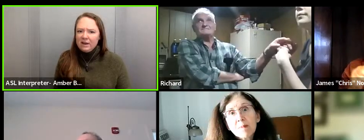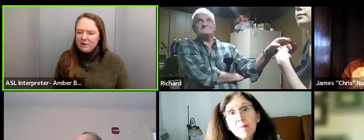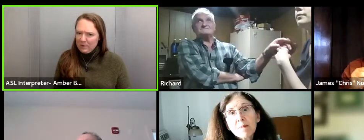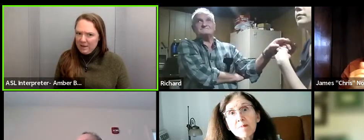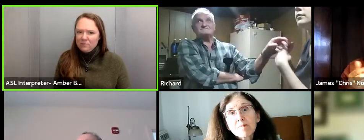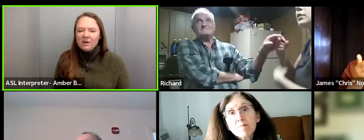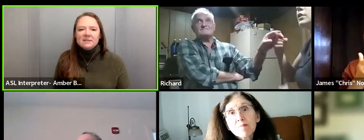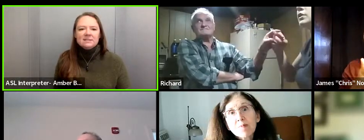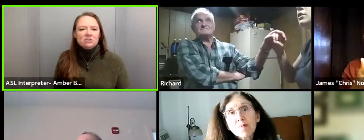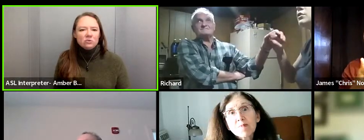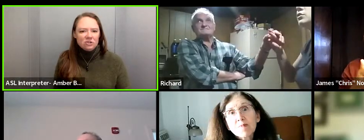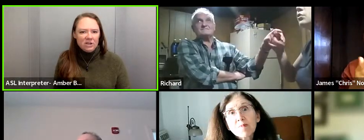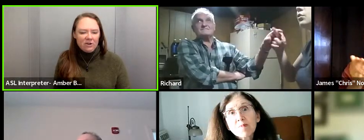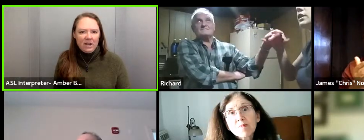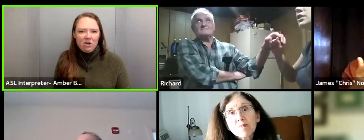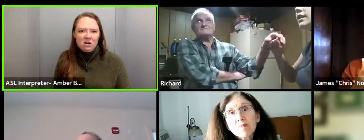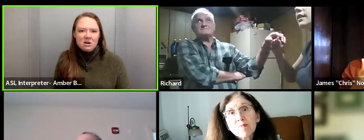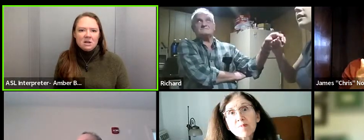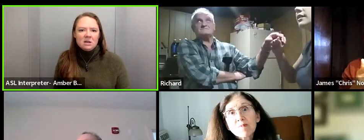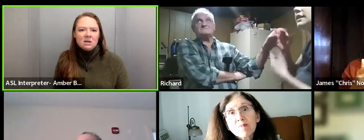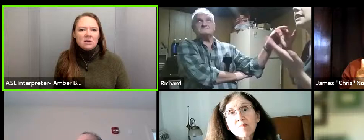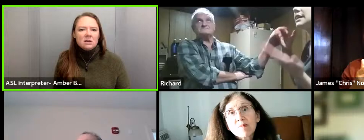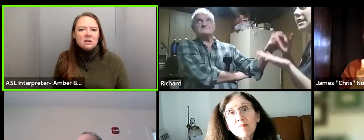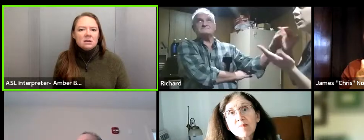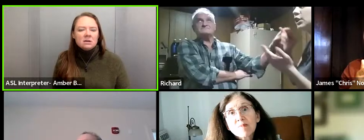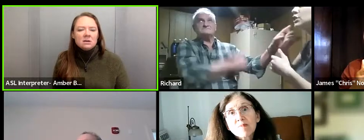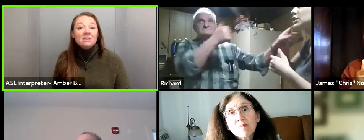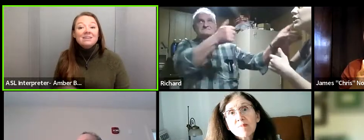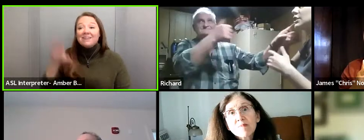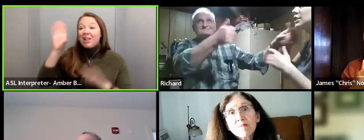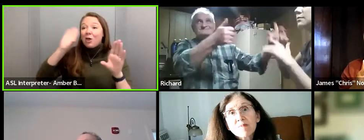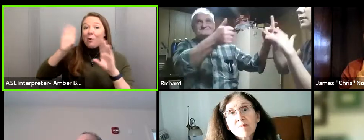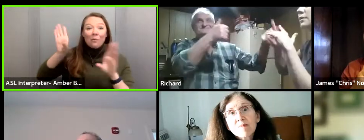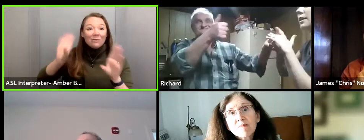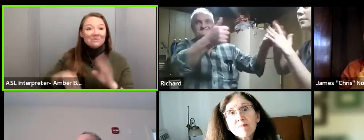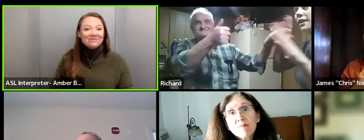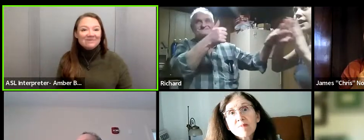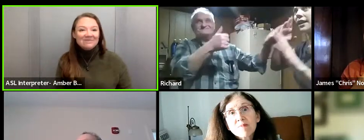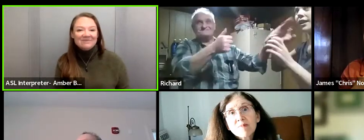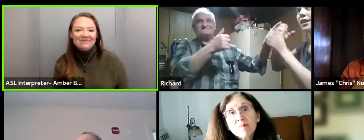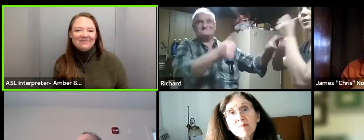Georgia, okay. I see Georgia, you're here. Hi, everybody.